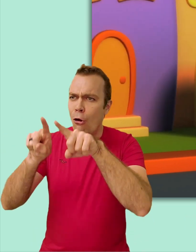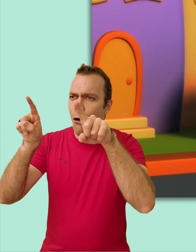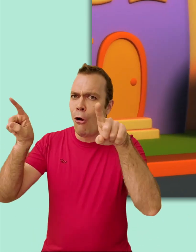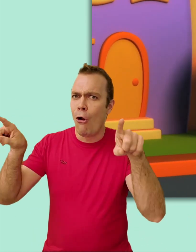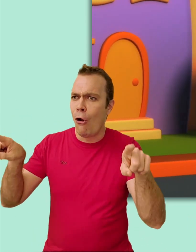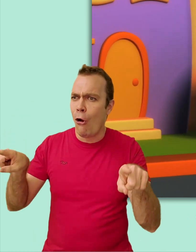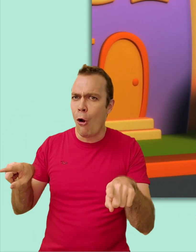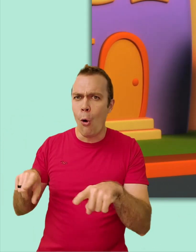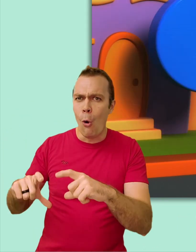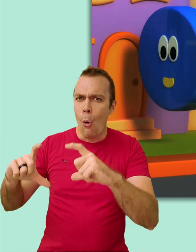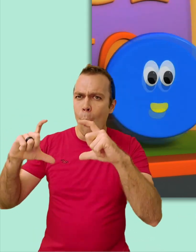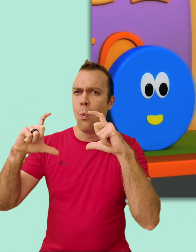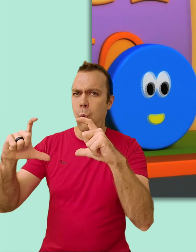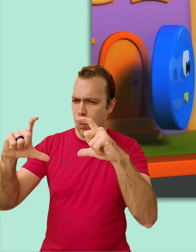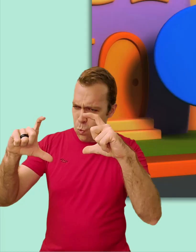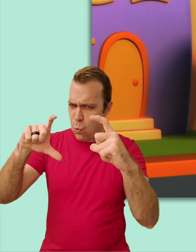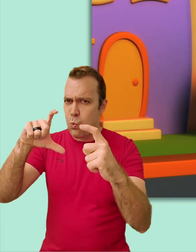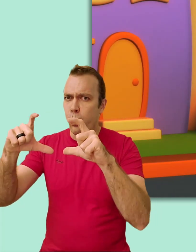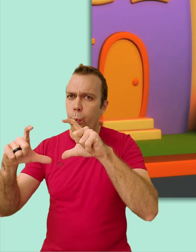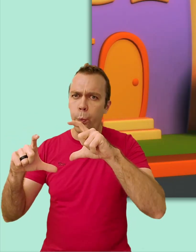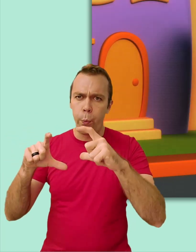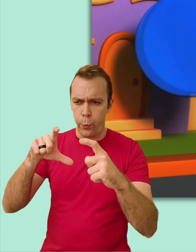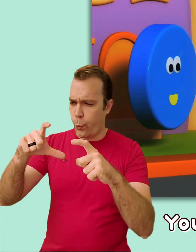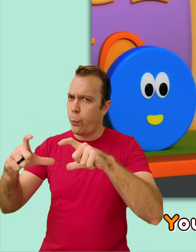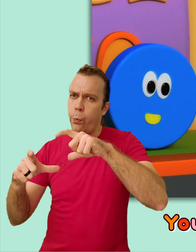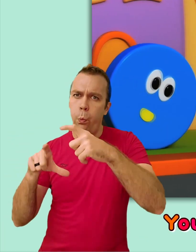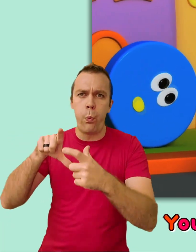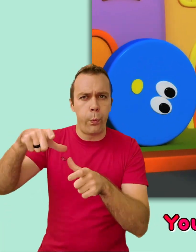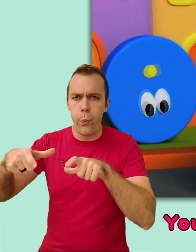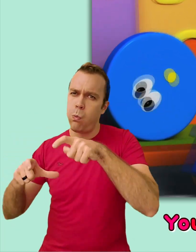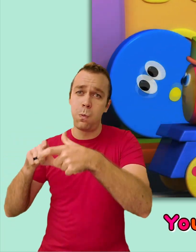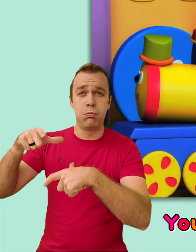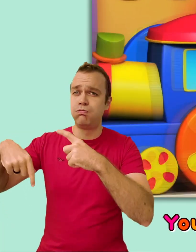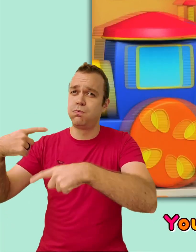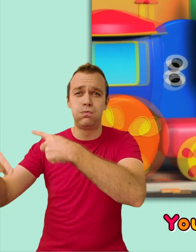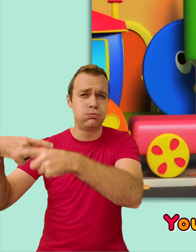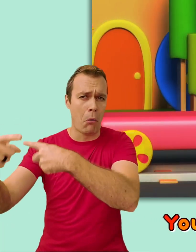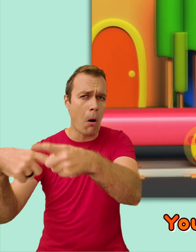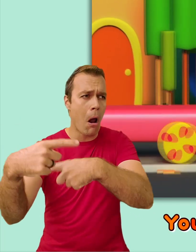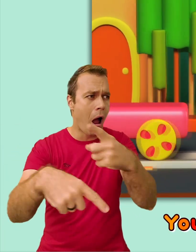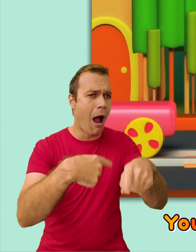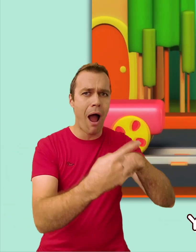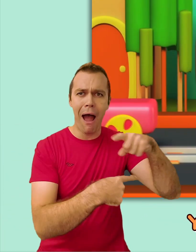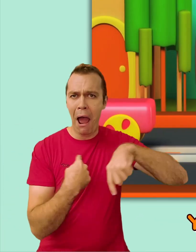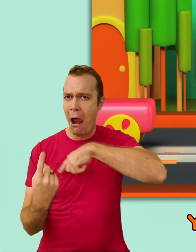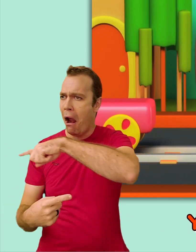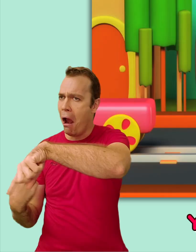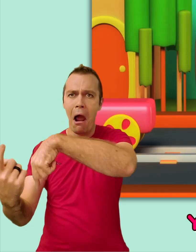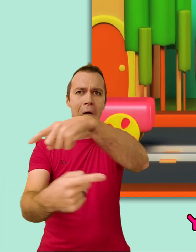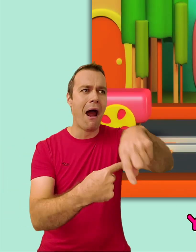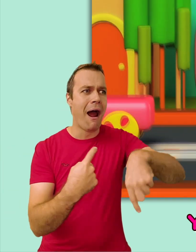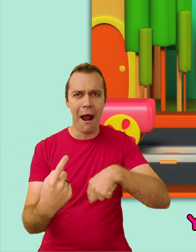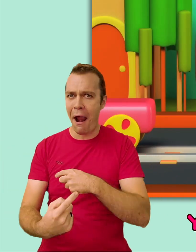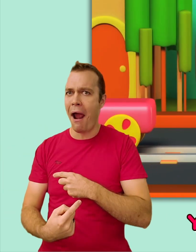Mr. Circle, you're so round and round and round. You can roll on the ground, you